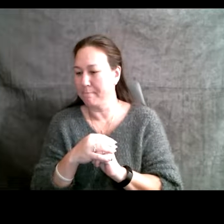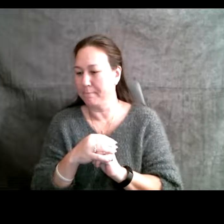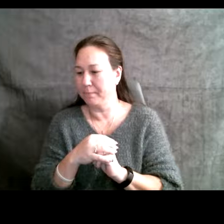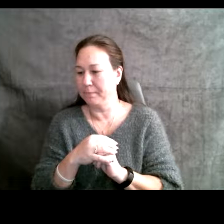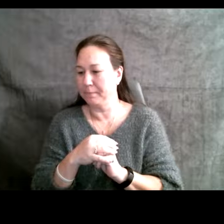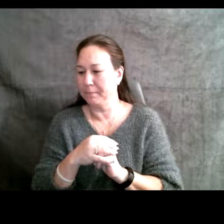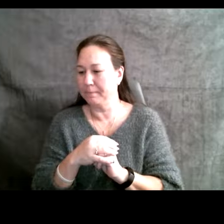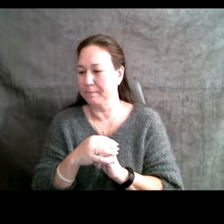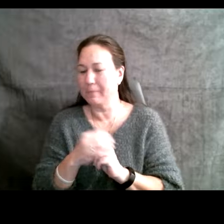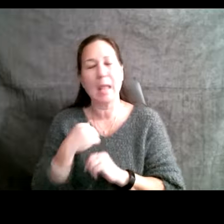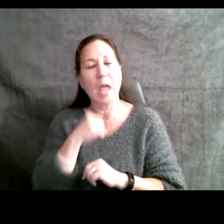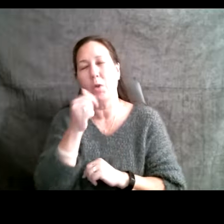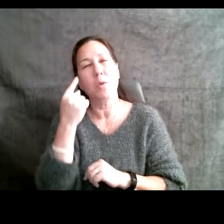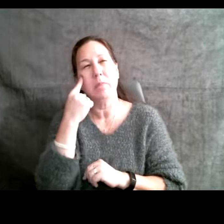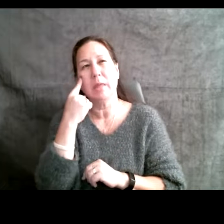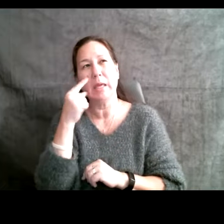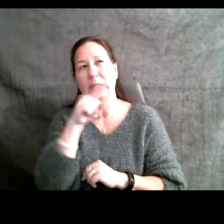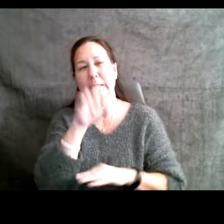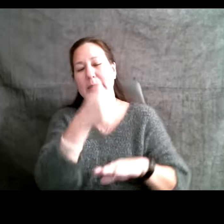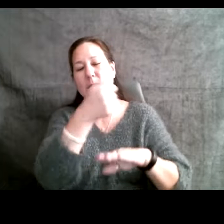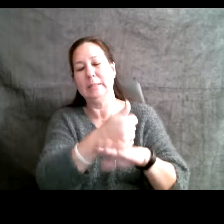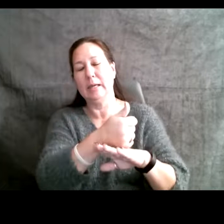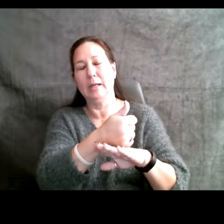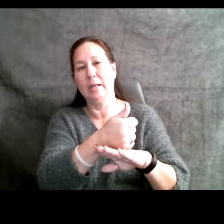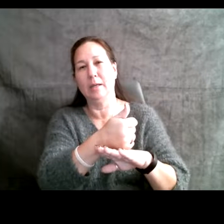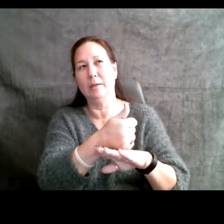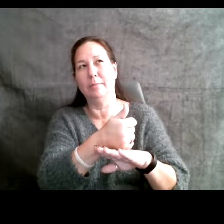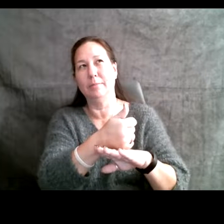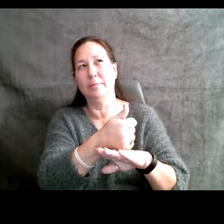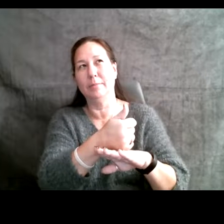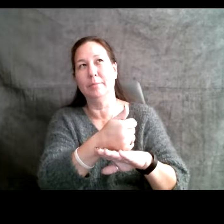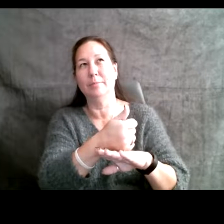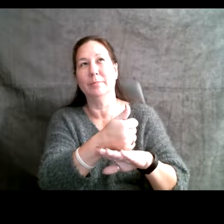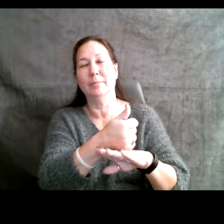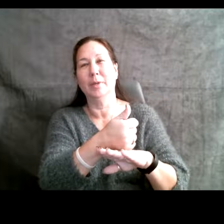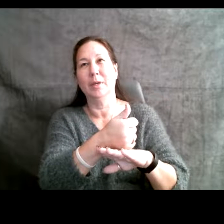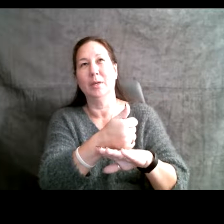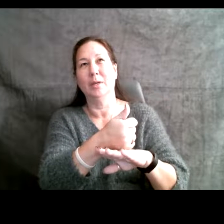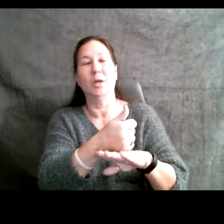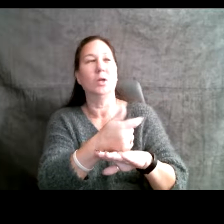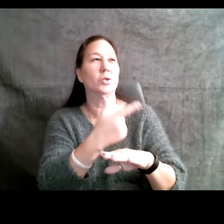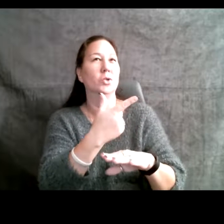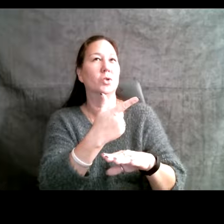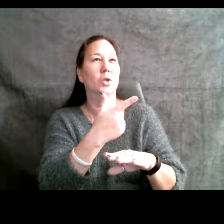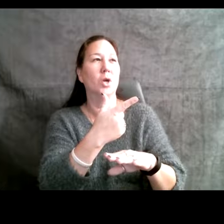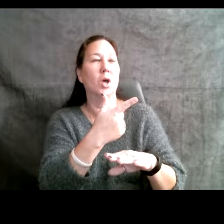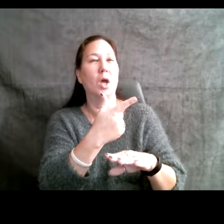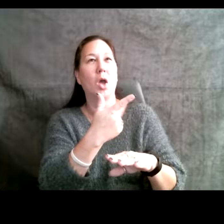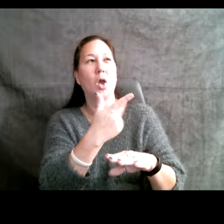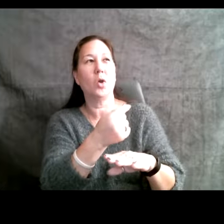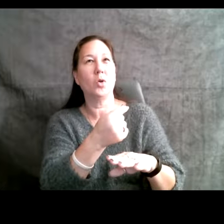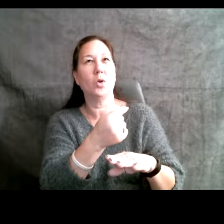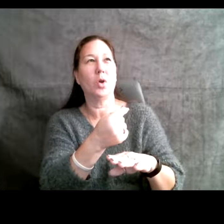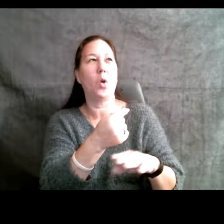is designed at the moment to go beyond that. It's not designed at the moment to go beyond that way of imagining